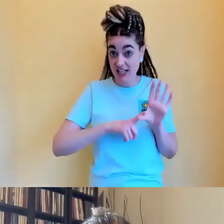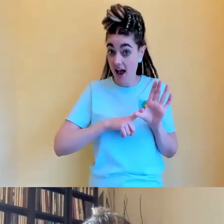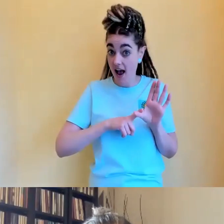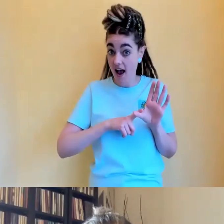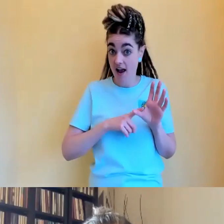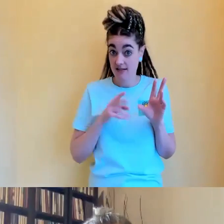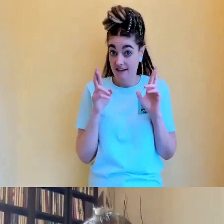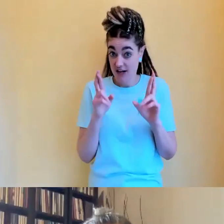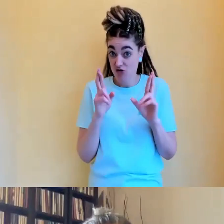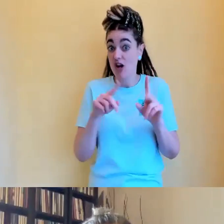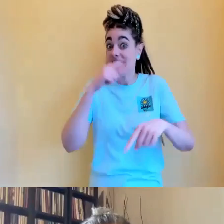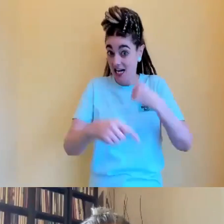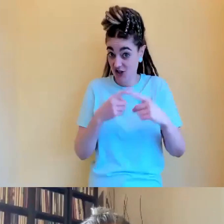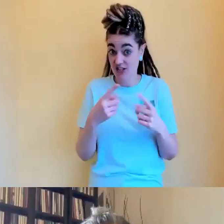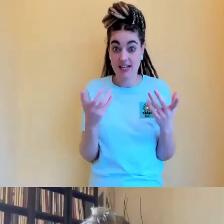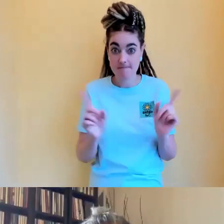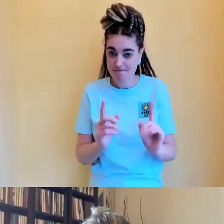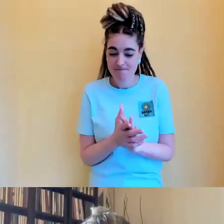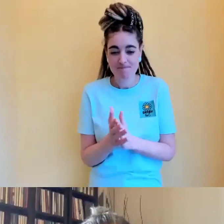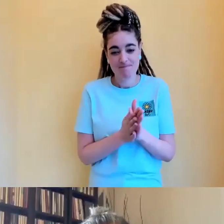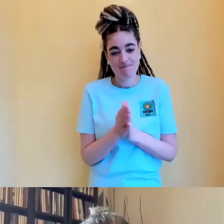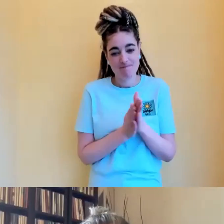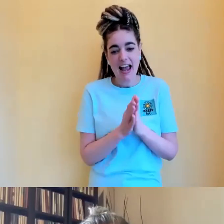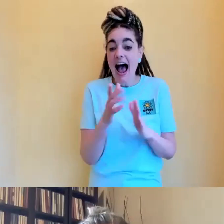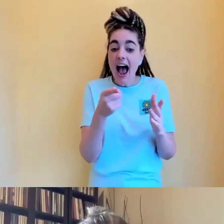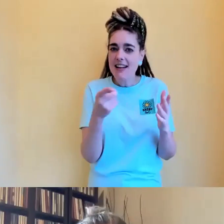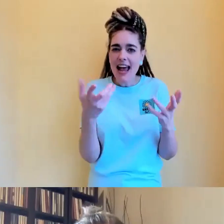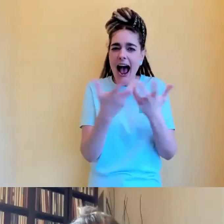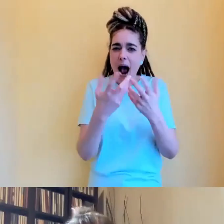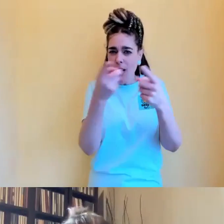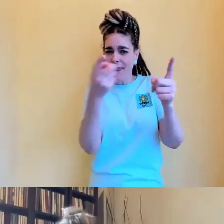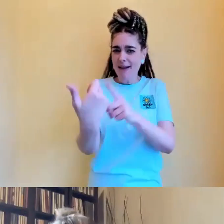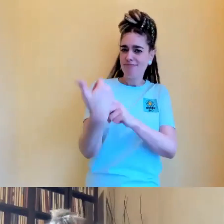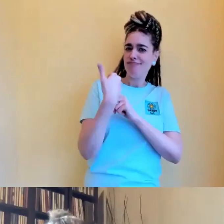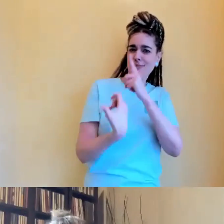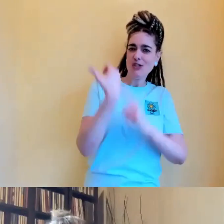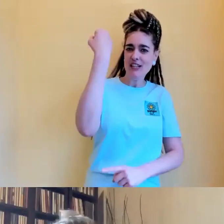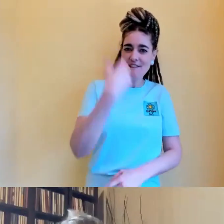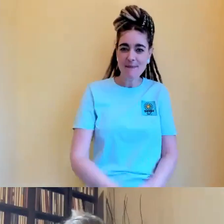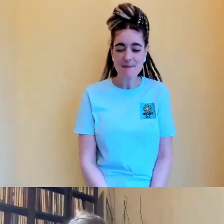crossed, and next year? And how can anyone help you achieve them?